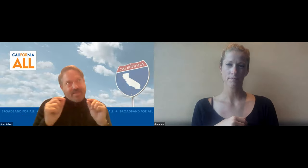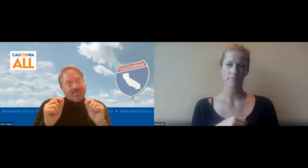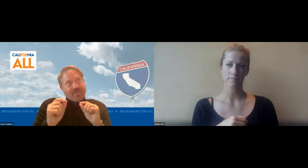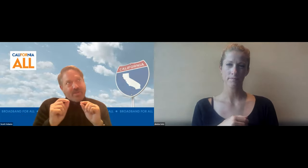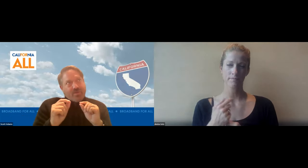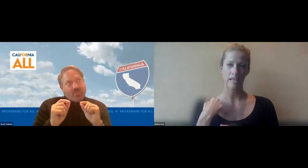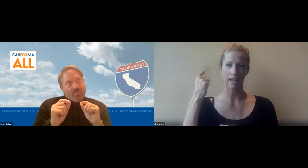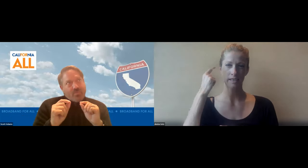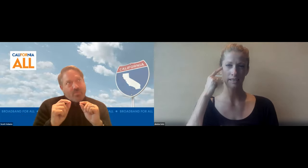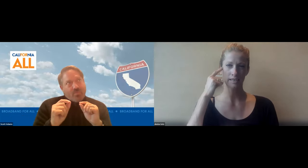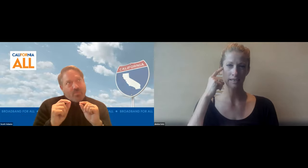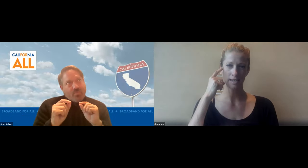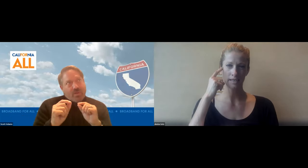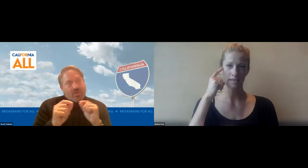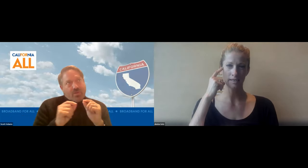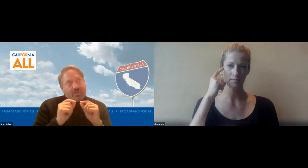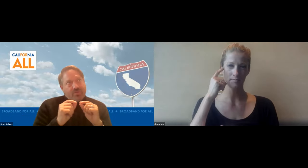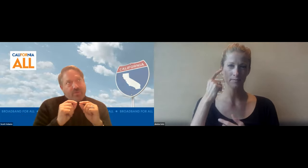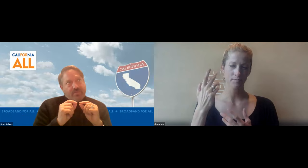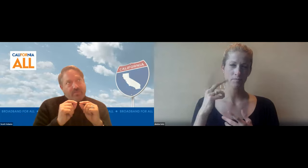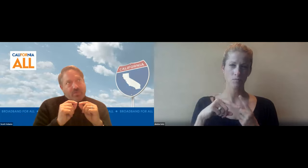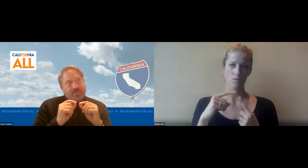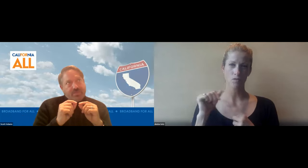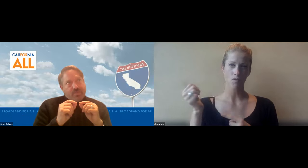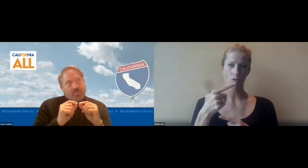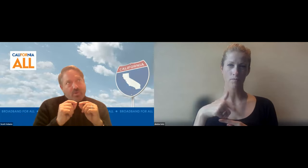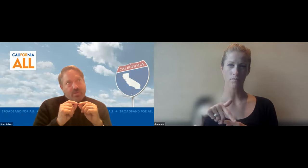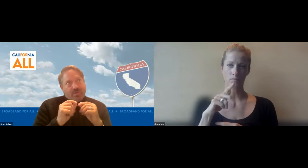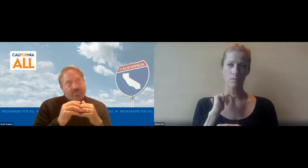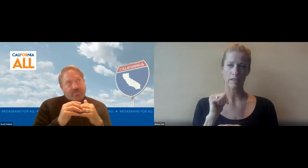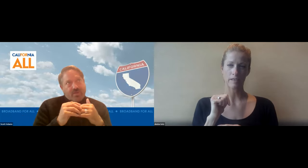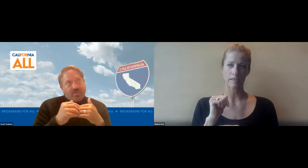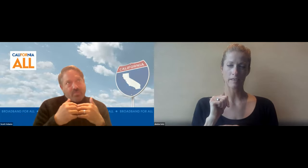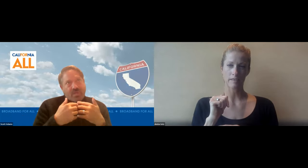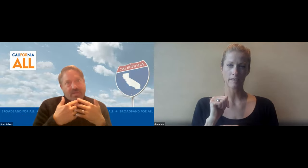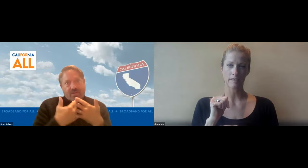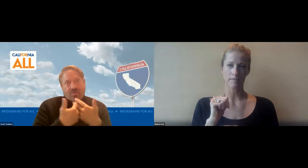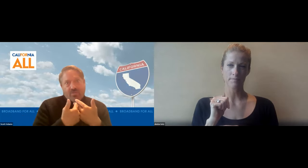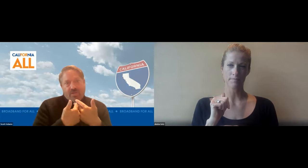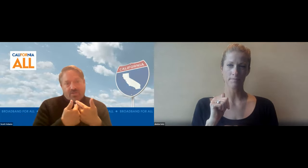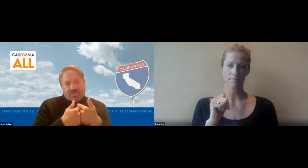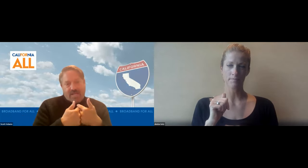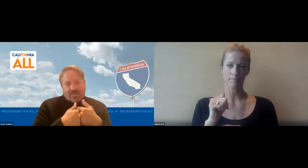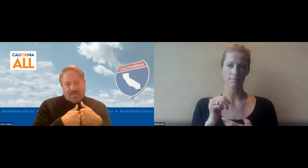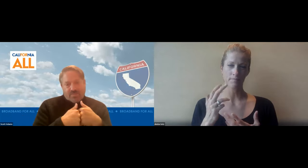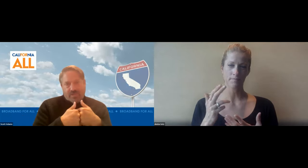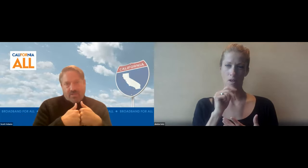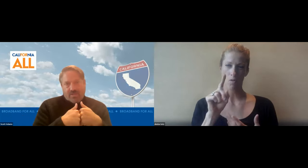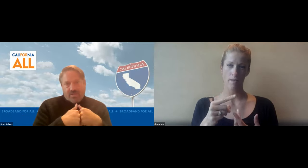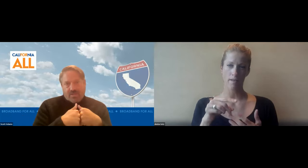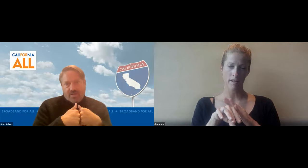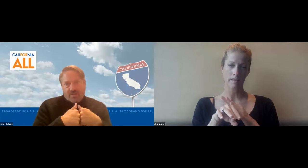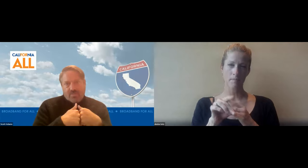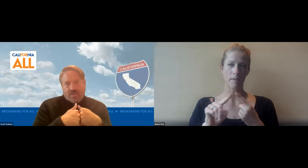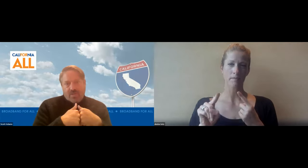I think, you know, what all of you have reinforced is the importance of, you know, not just access, but